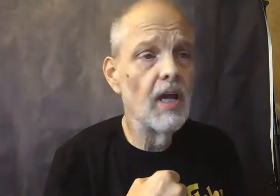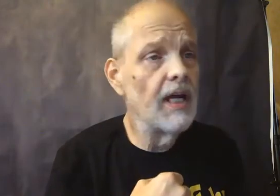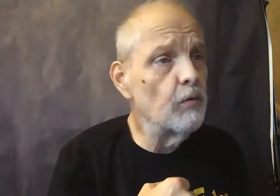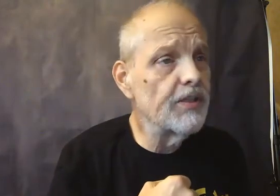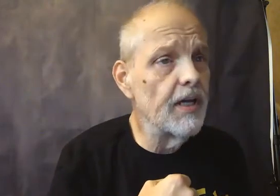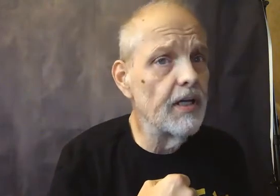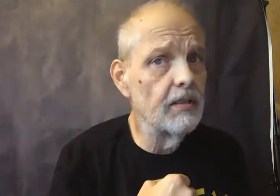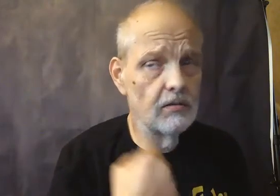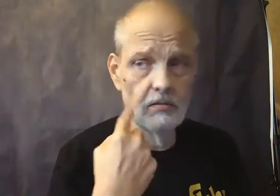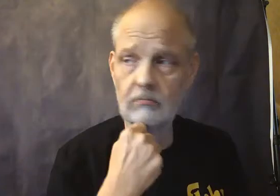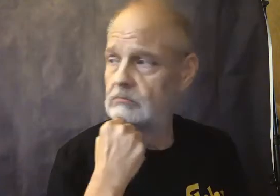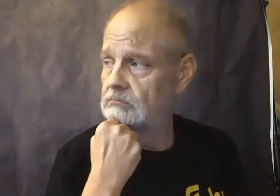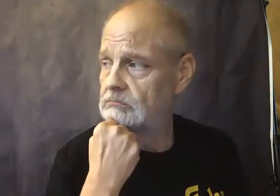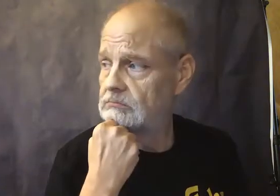And I would say,